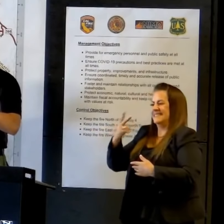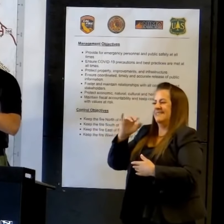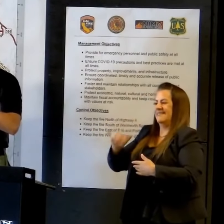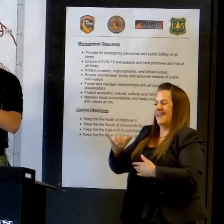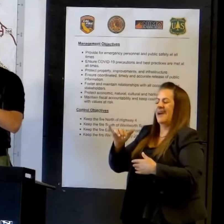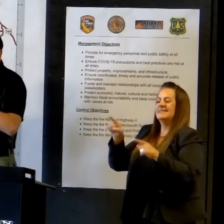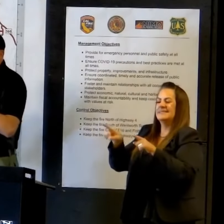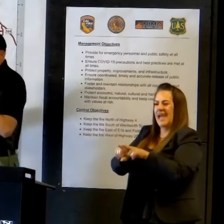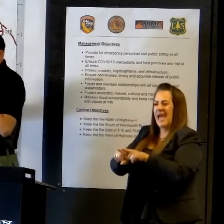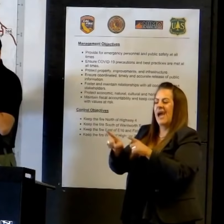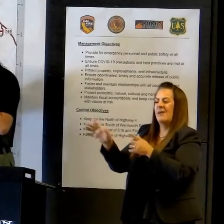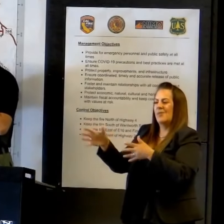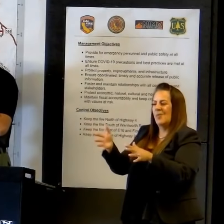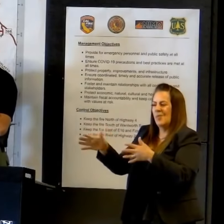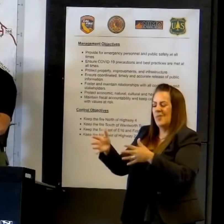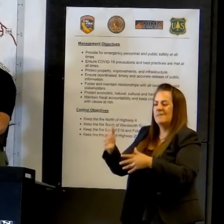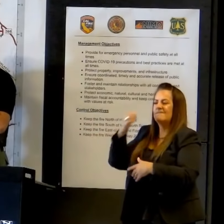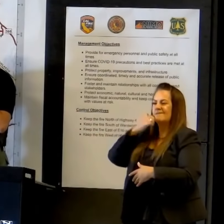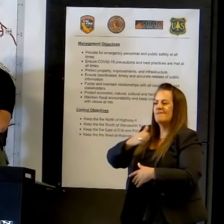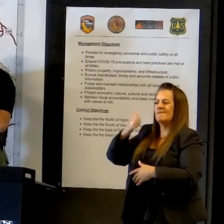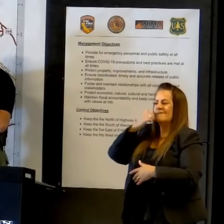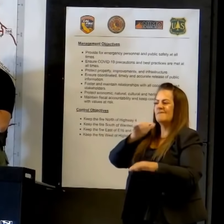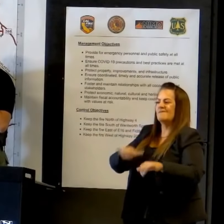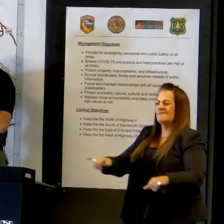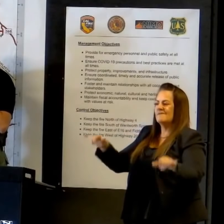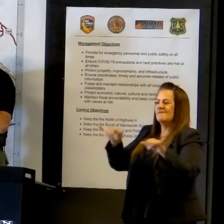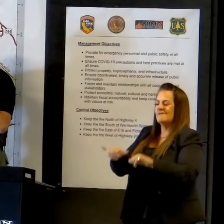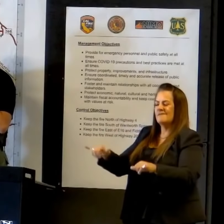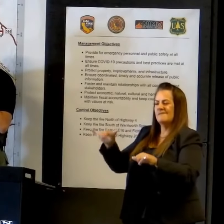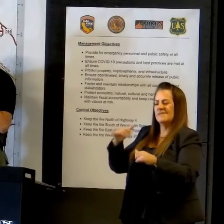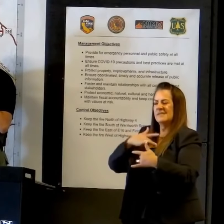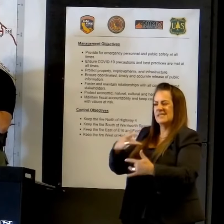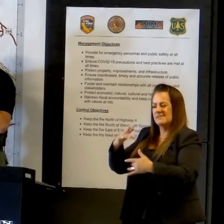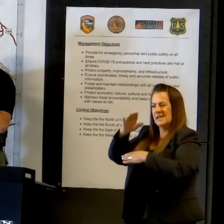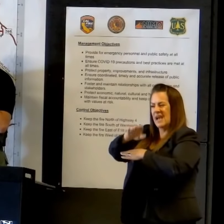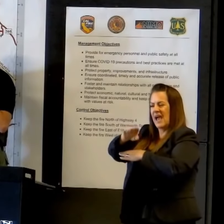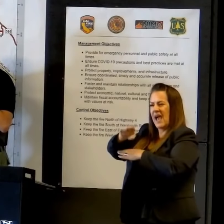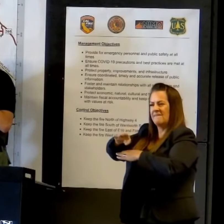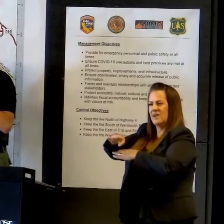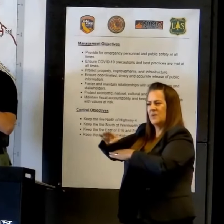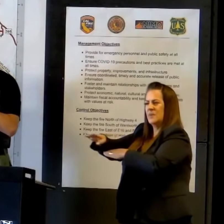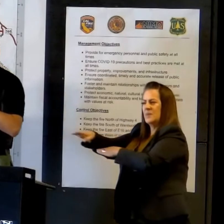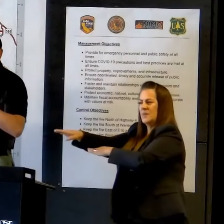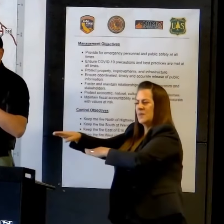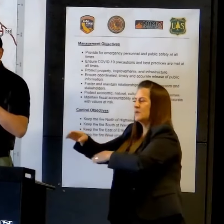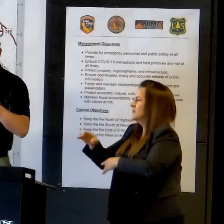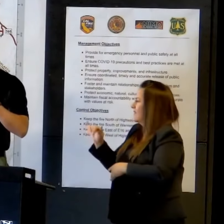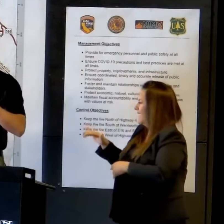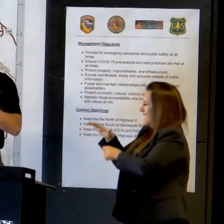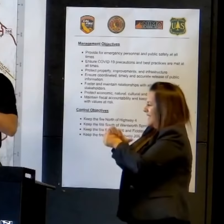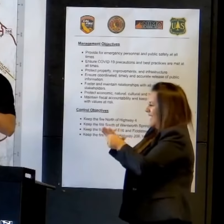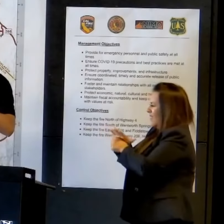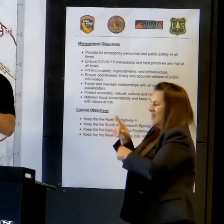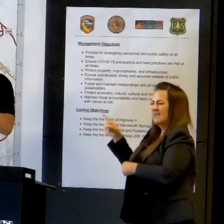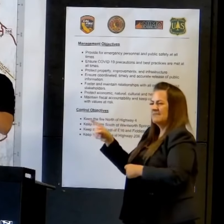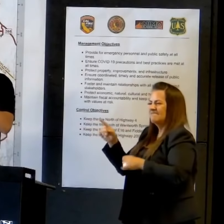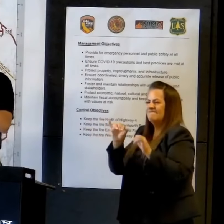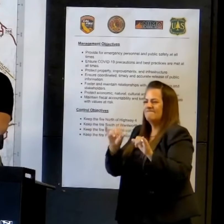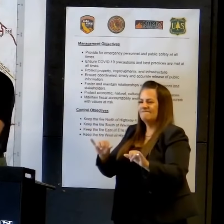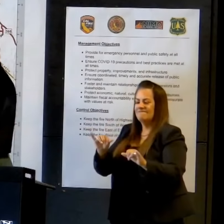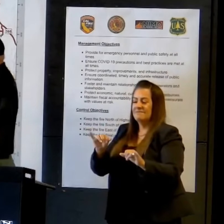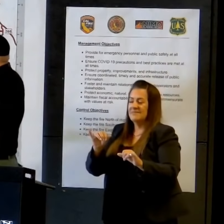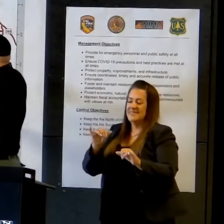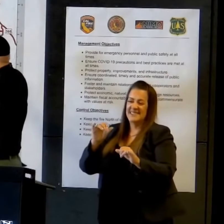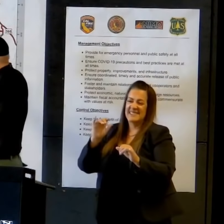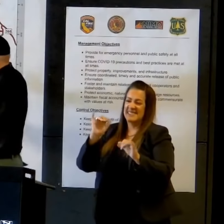day after day after day. These happen almost every afternoon in the summertime on this terrain over here. So they're not